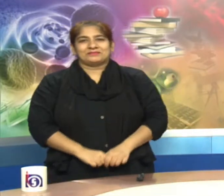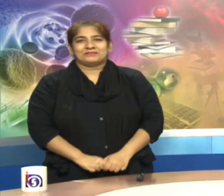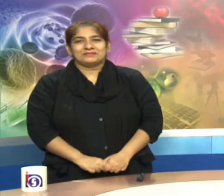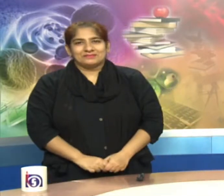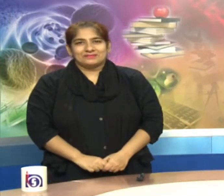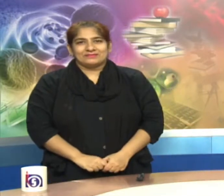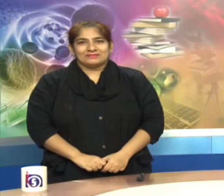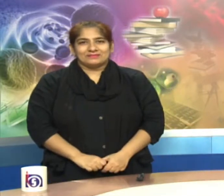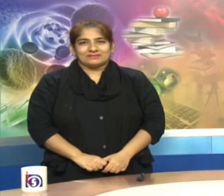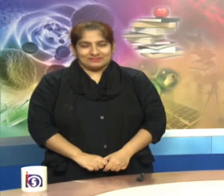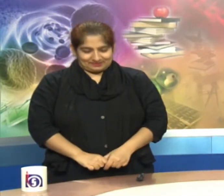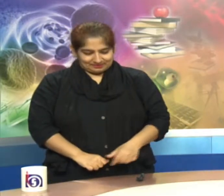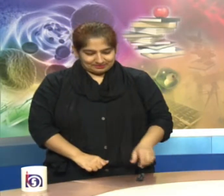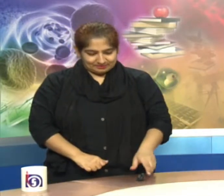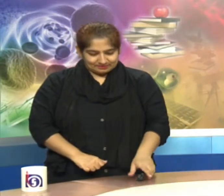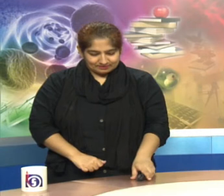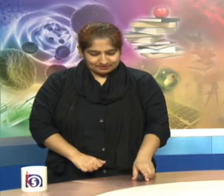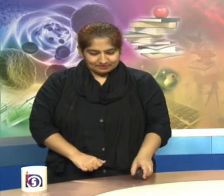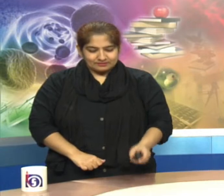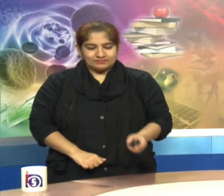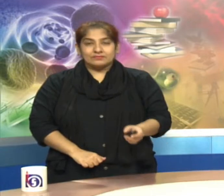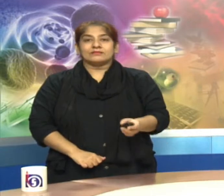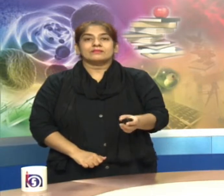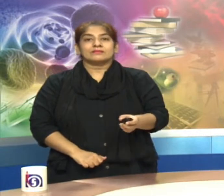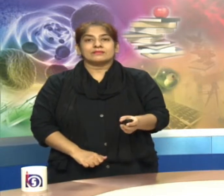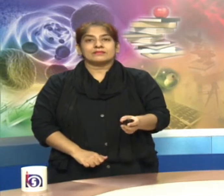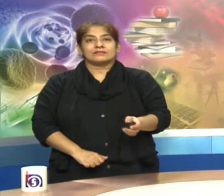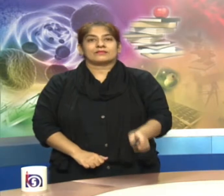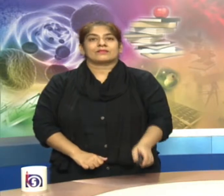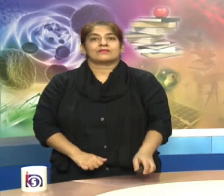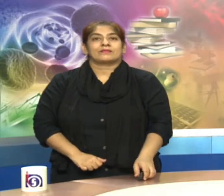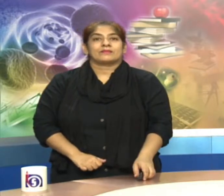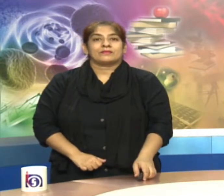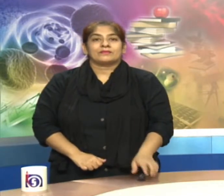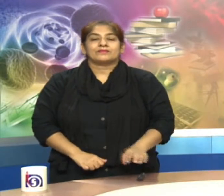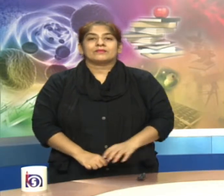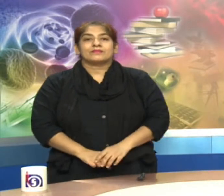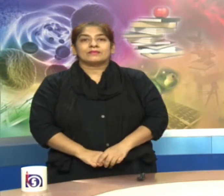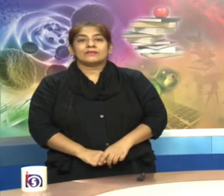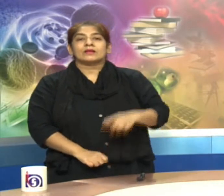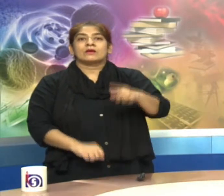offer that I can give my item and I can get the company's product.